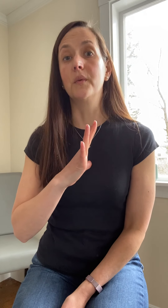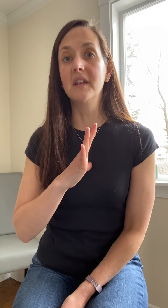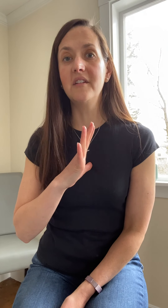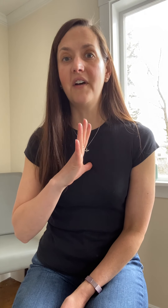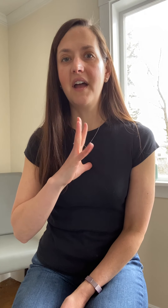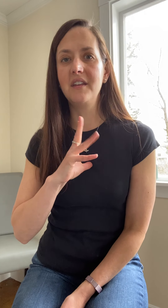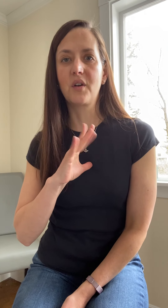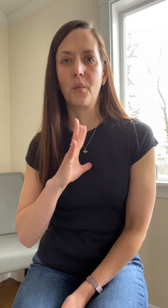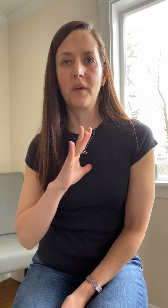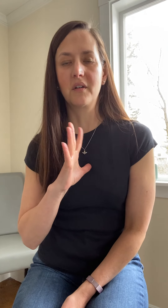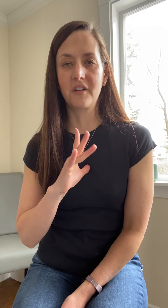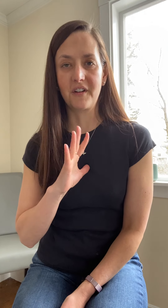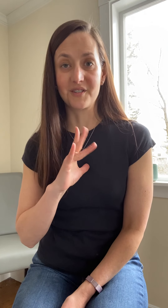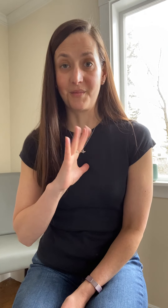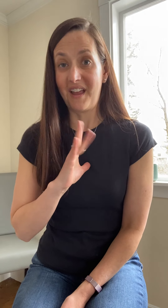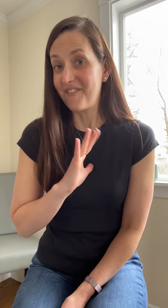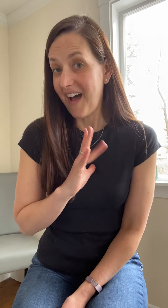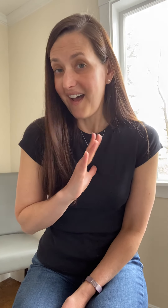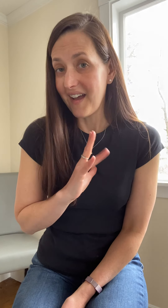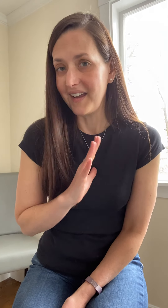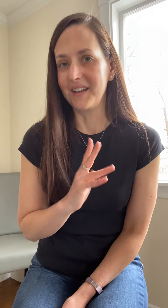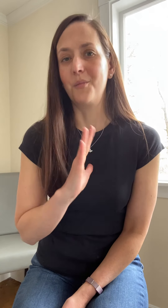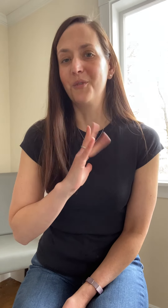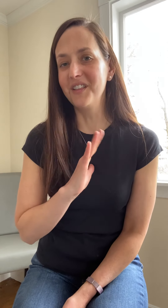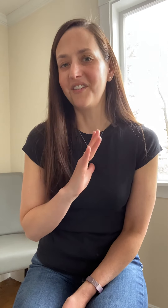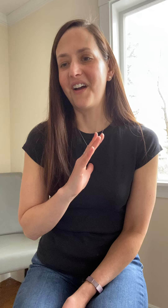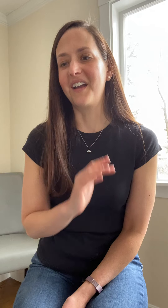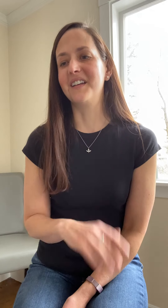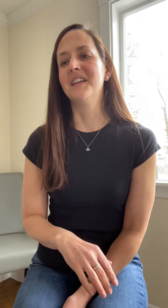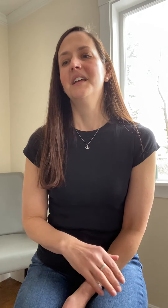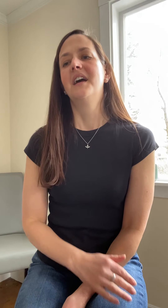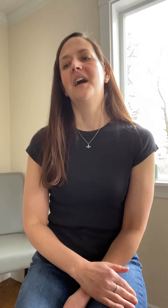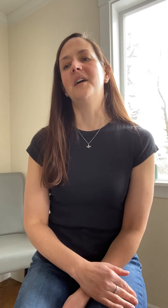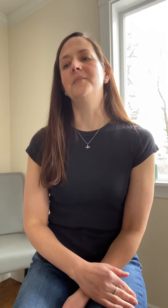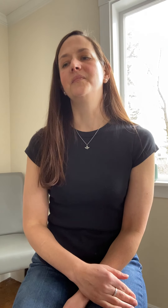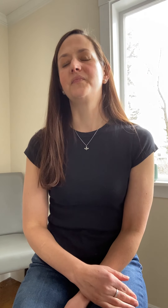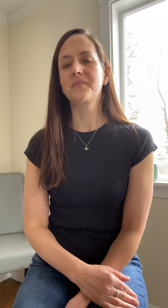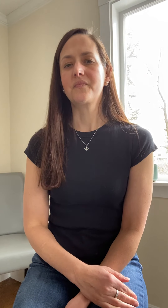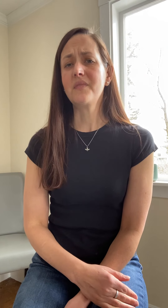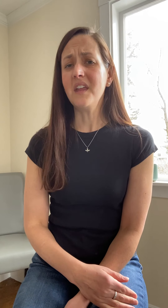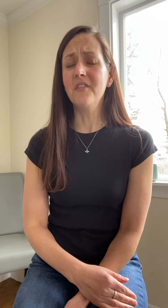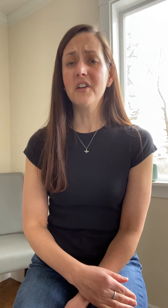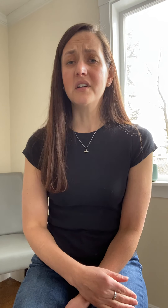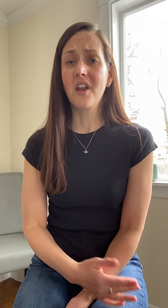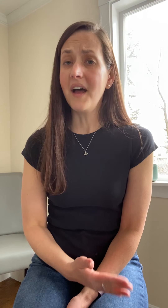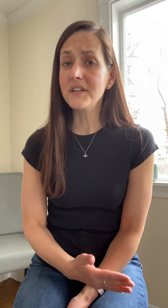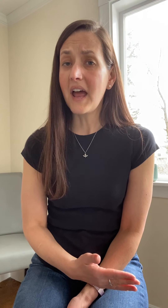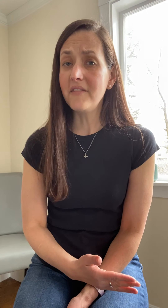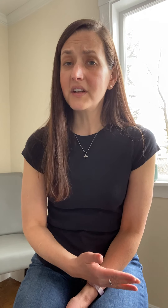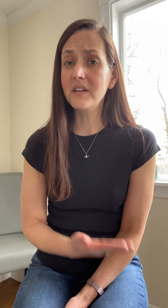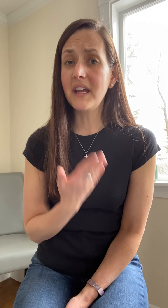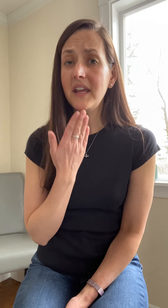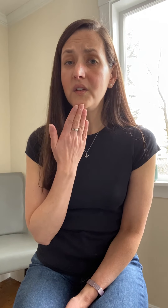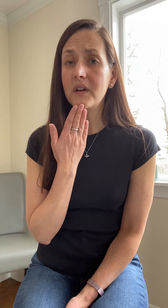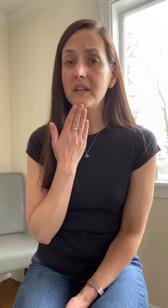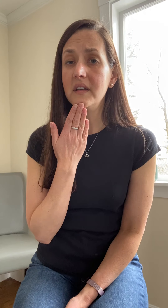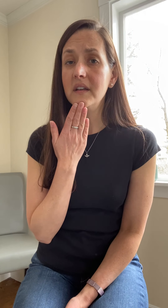really fine, you can wiggle your fingers and be like, fine, I'm really fine. If you're not having a good day, you could